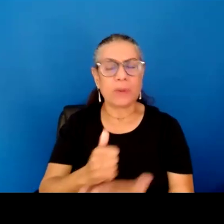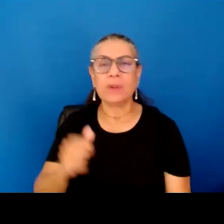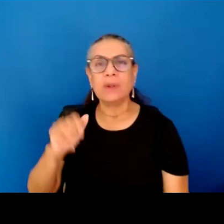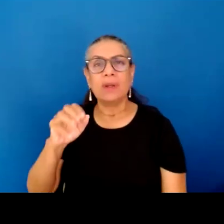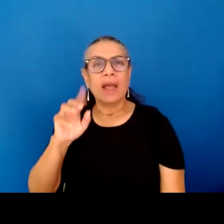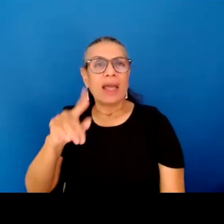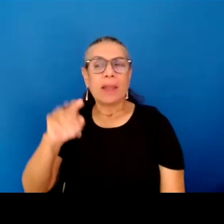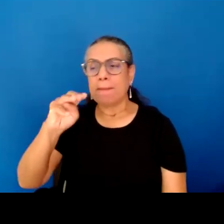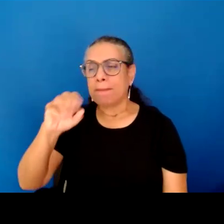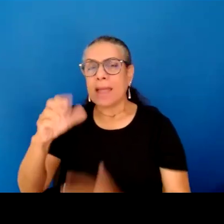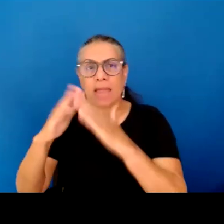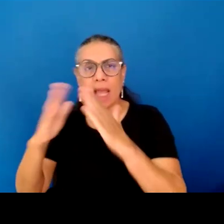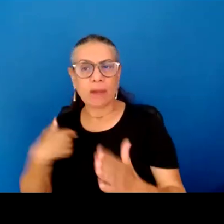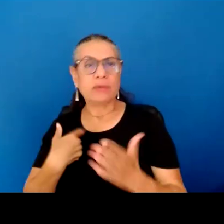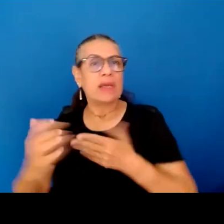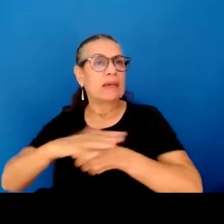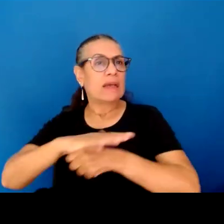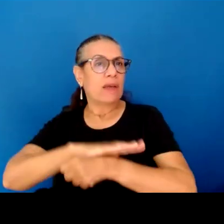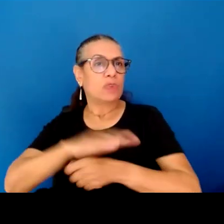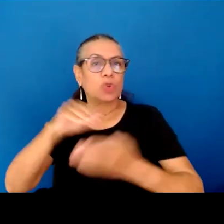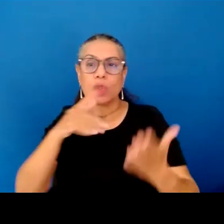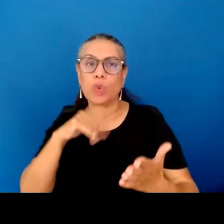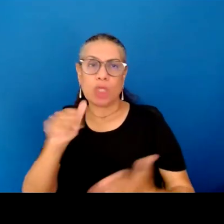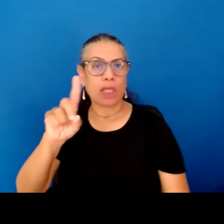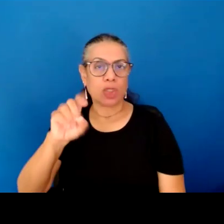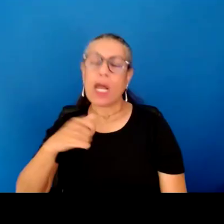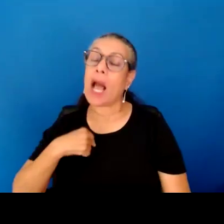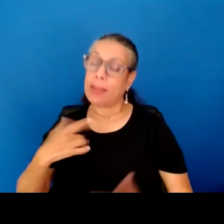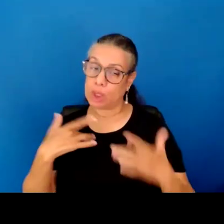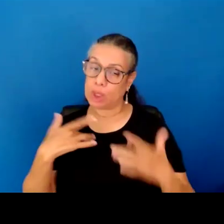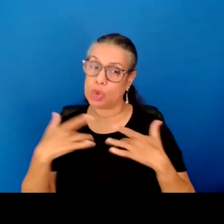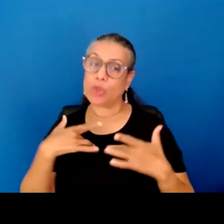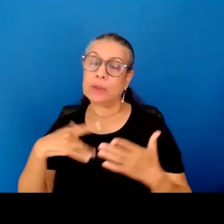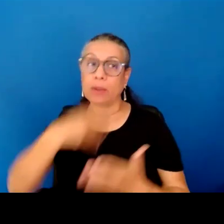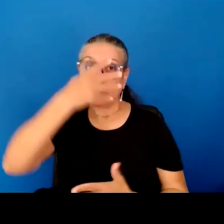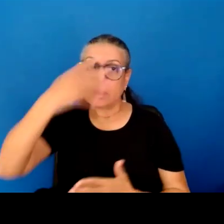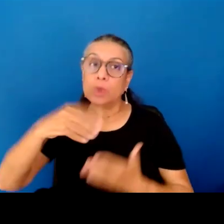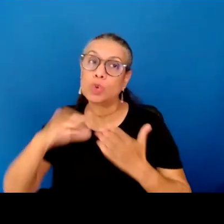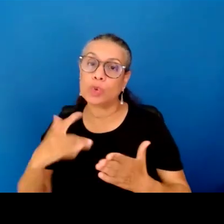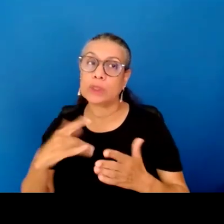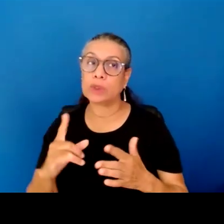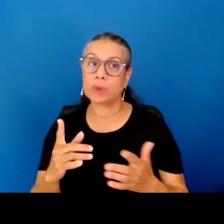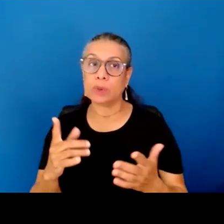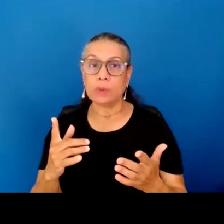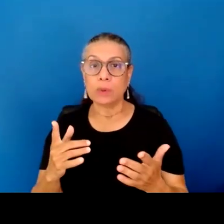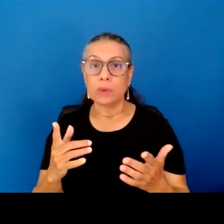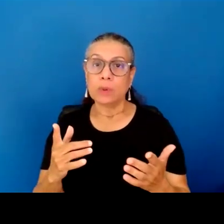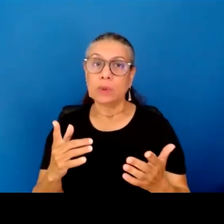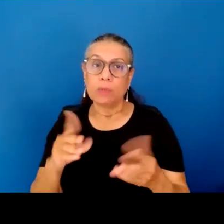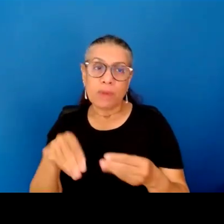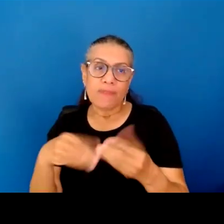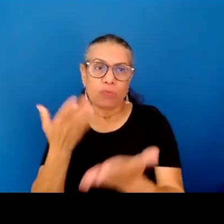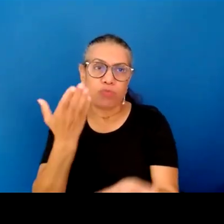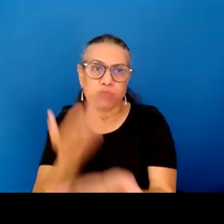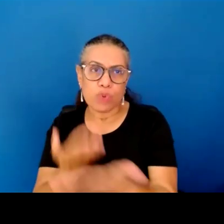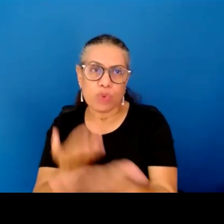Limited covers undocumented children because I'm really concerned with them being able to show, provide evidence